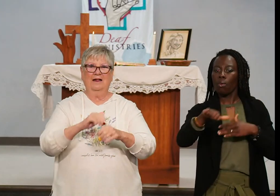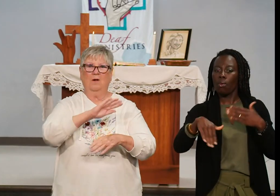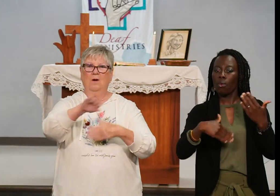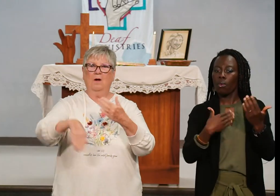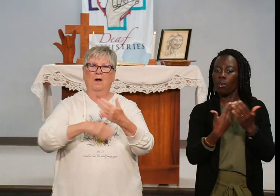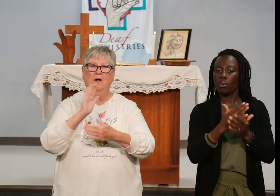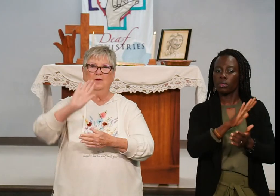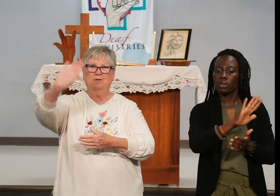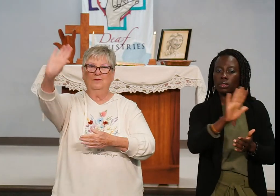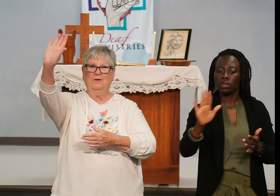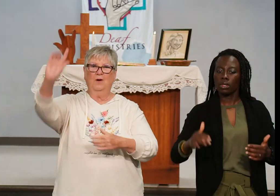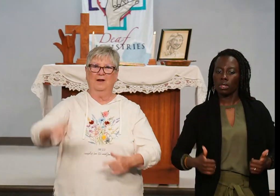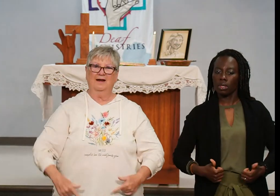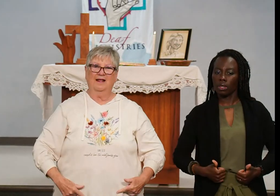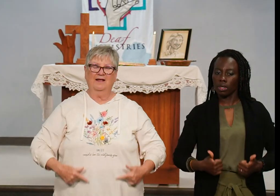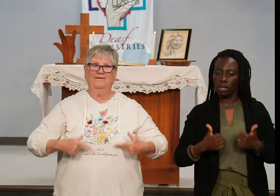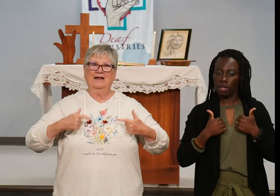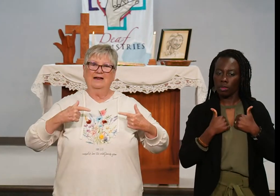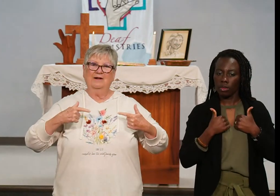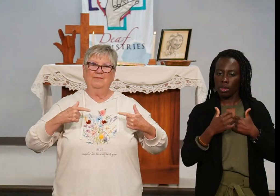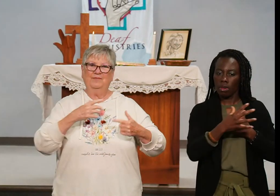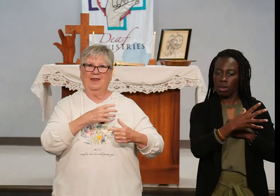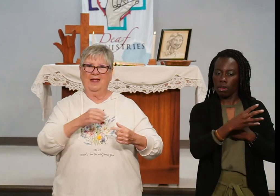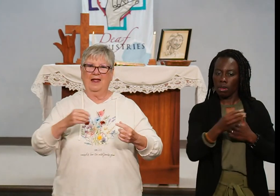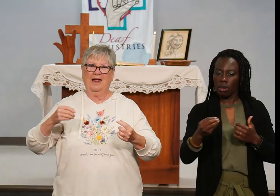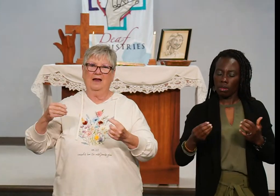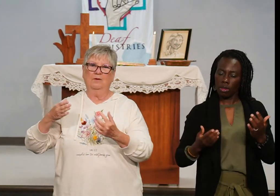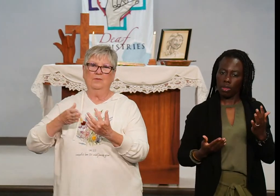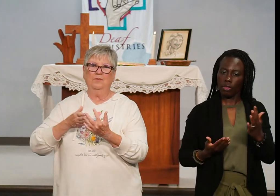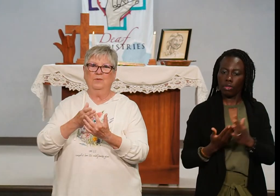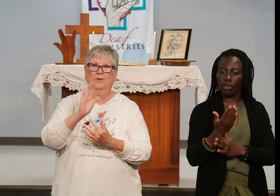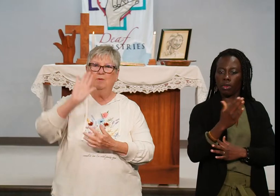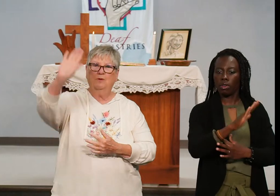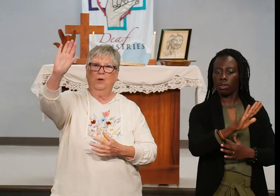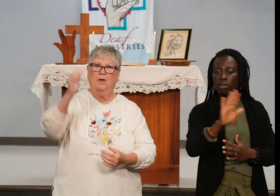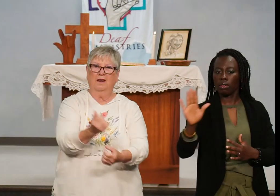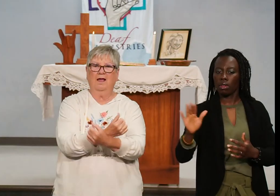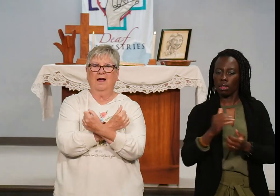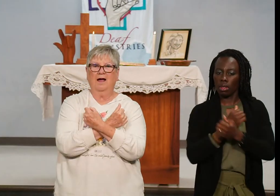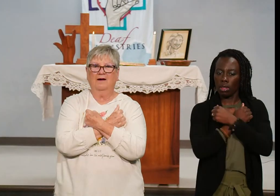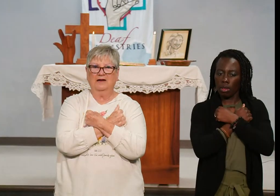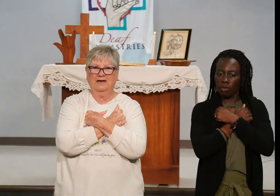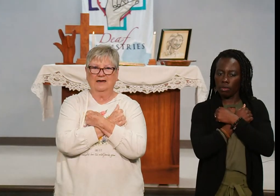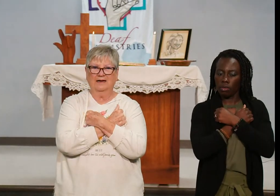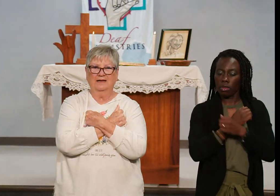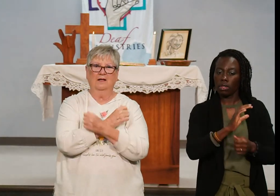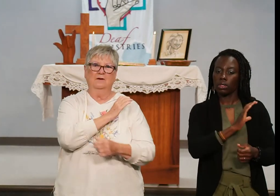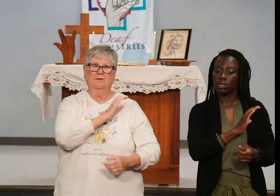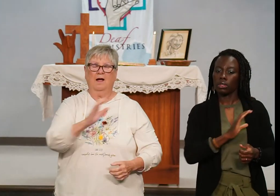friends, in all your living and through